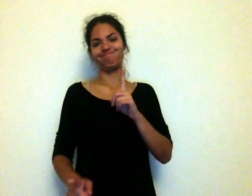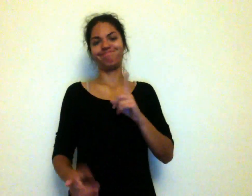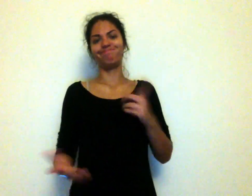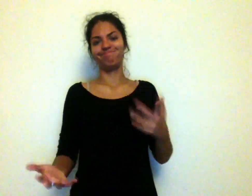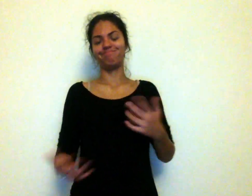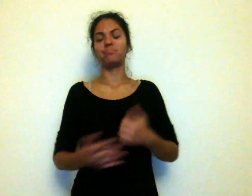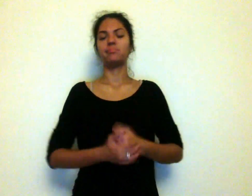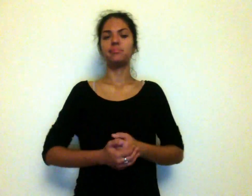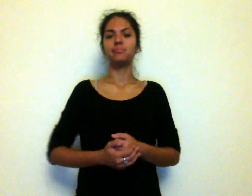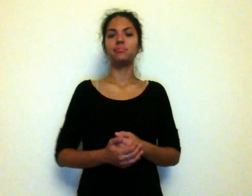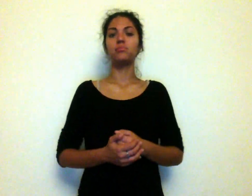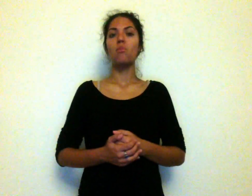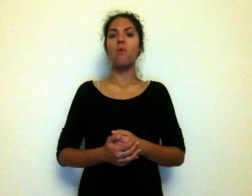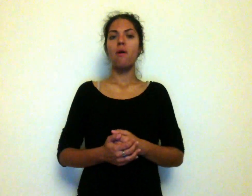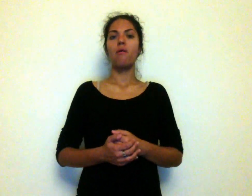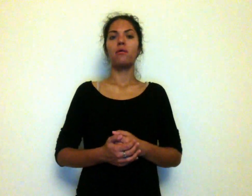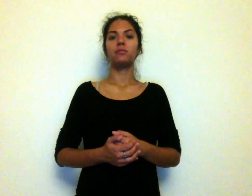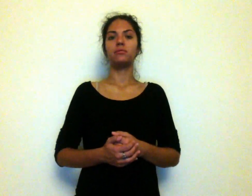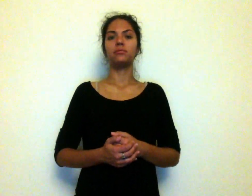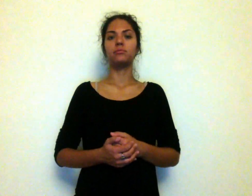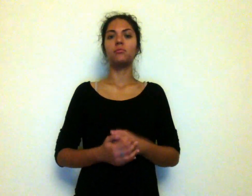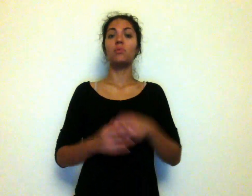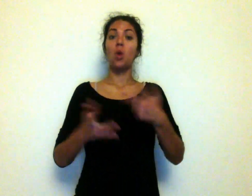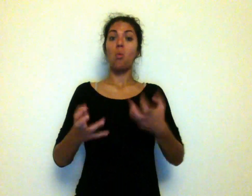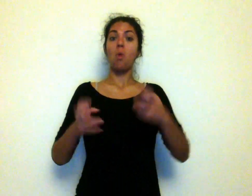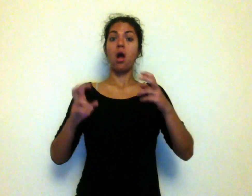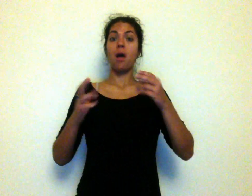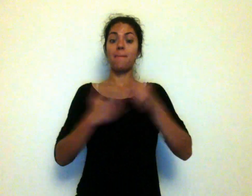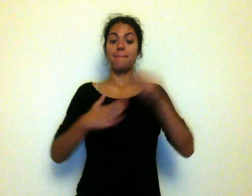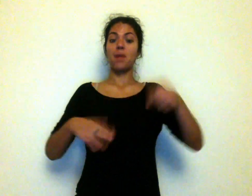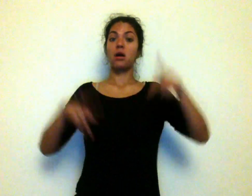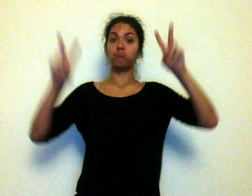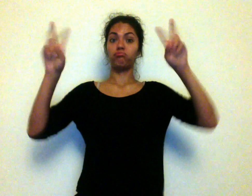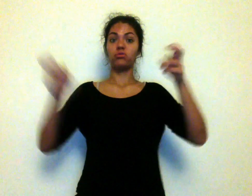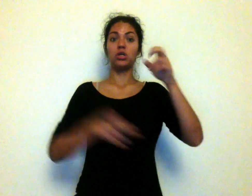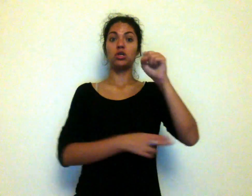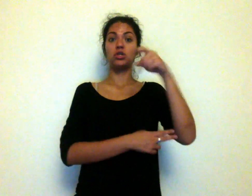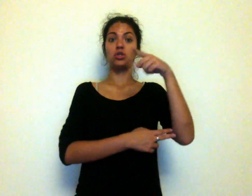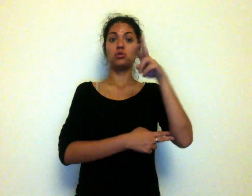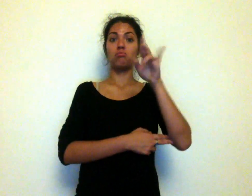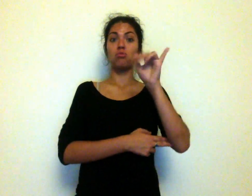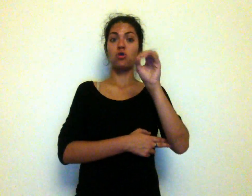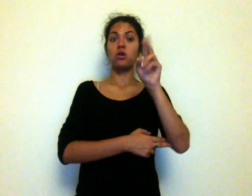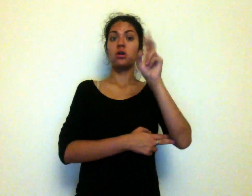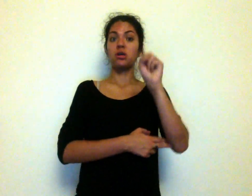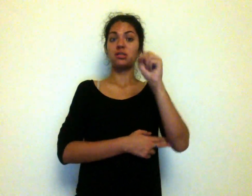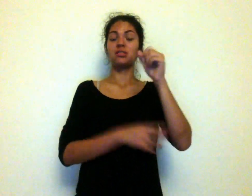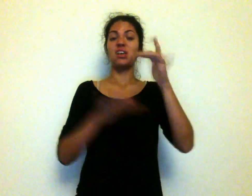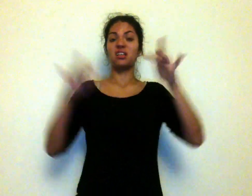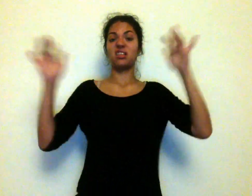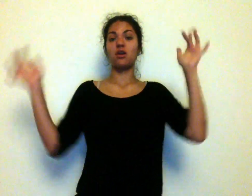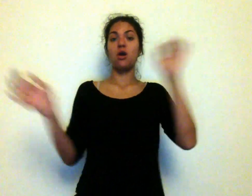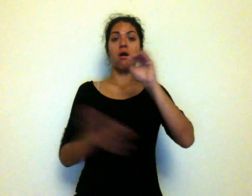Zacharias and his message, The Spurious Glitter of Pantheism. If you'd like to order a copy of this message in its entirety, call us